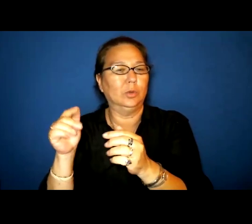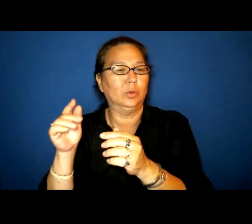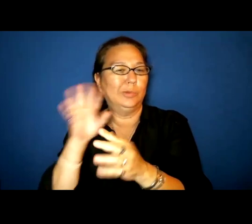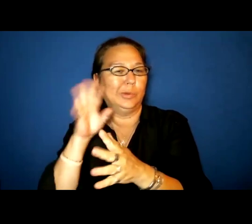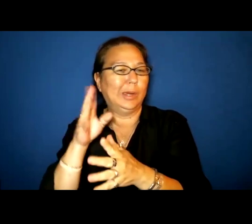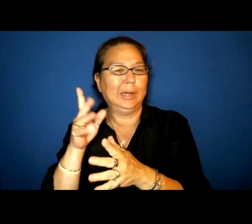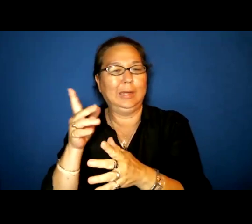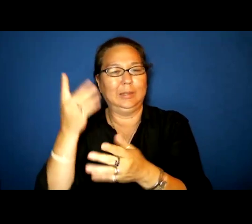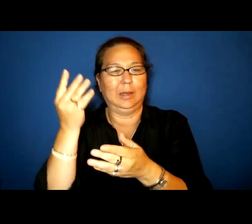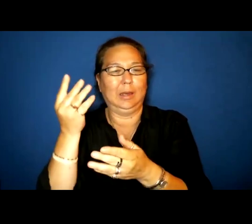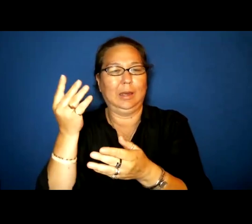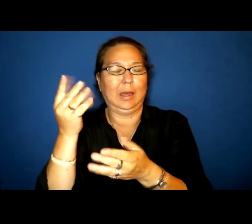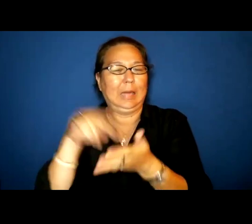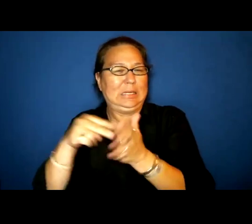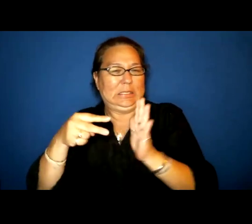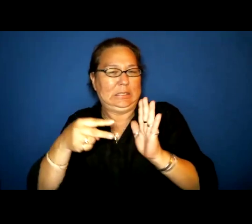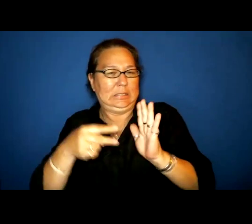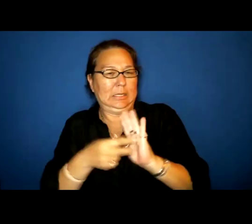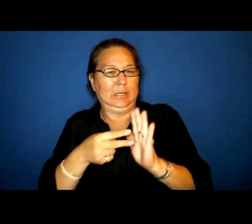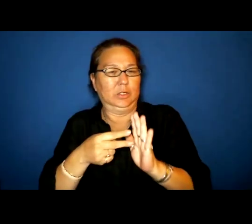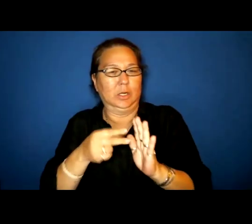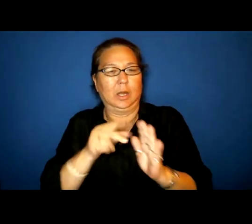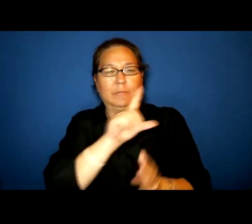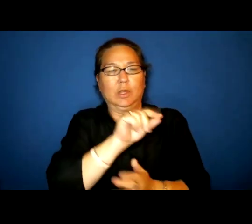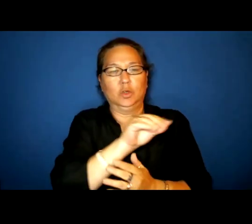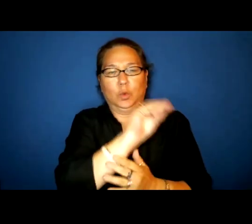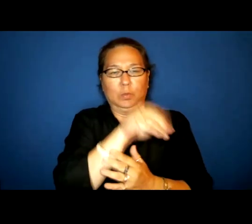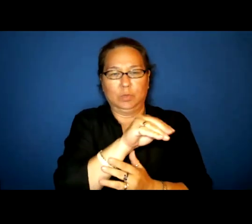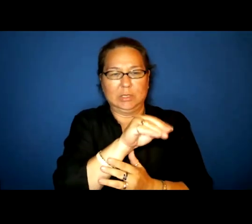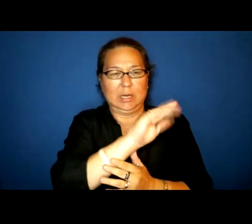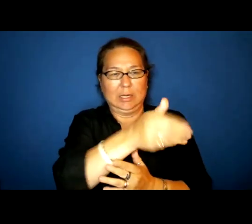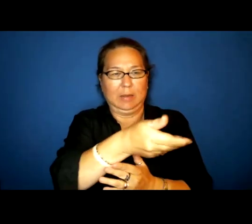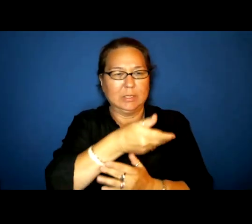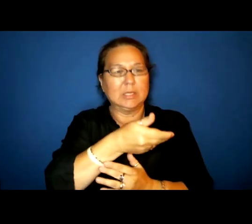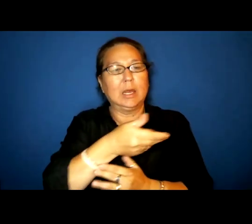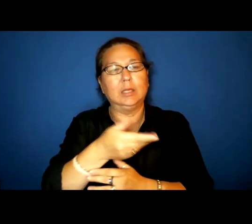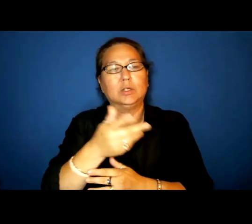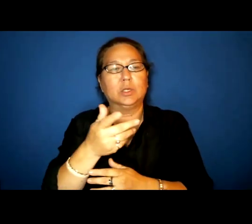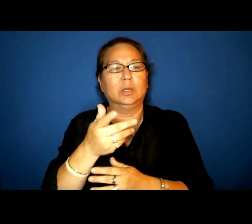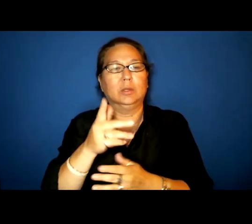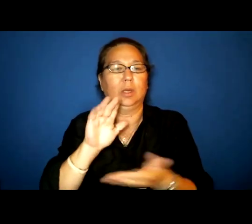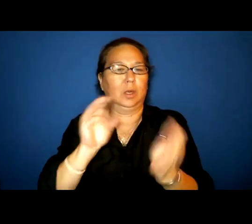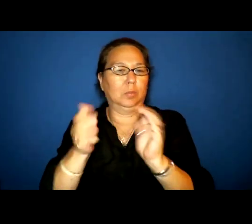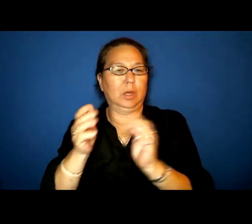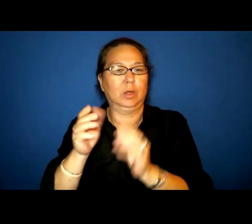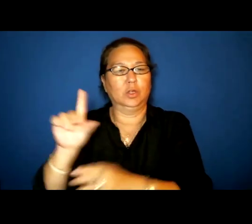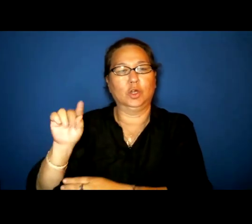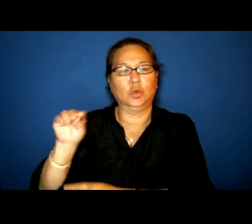to number of seats and not students? Can you just clarify those two